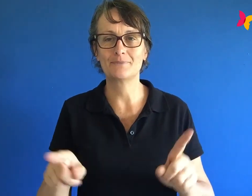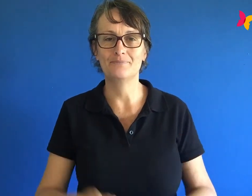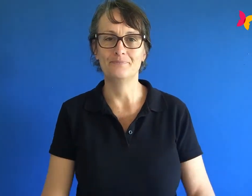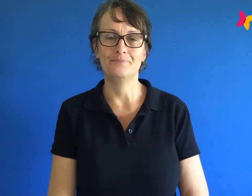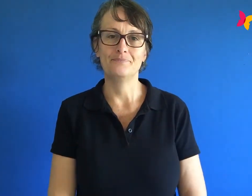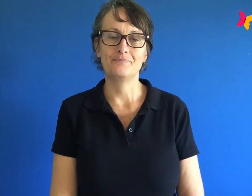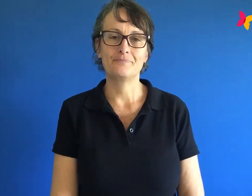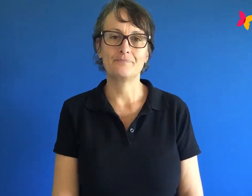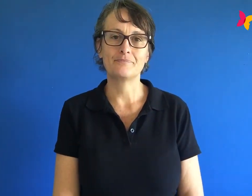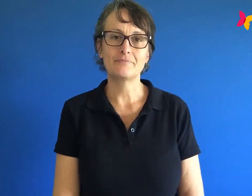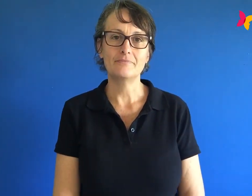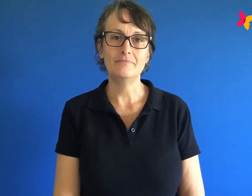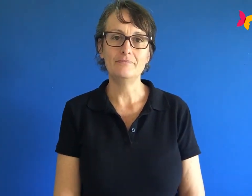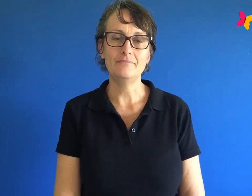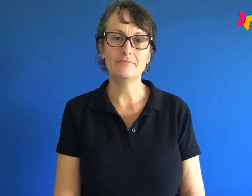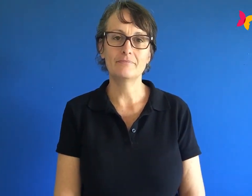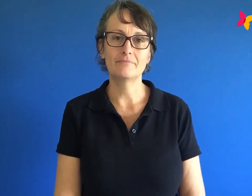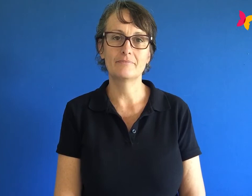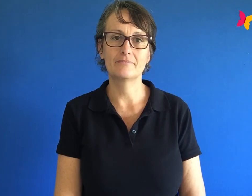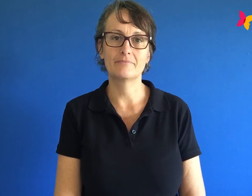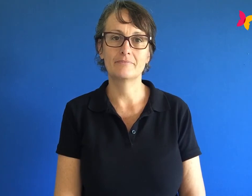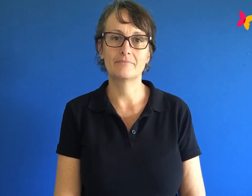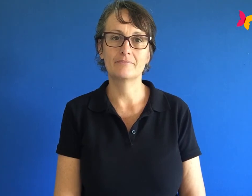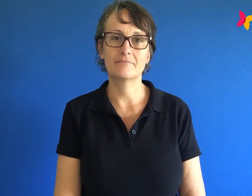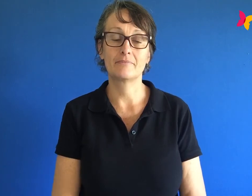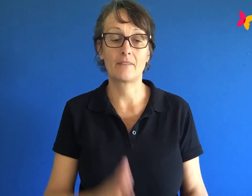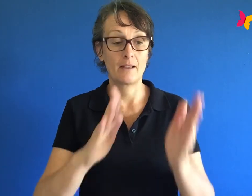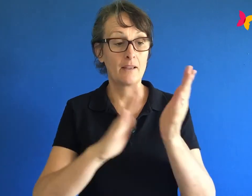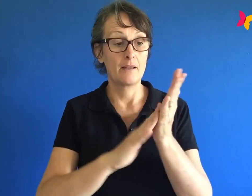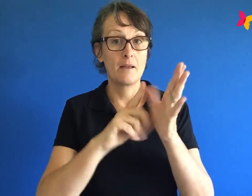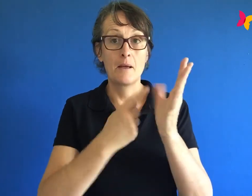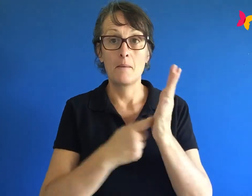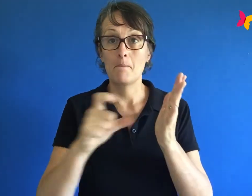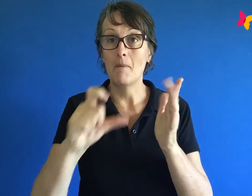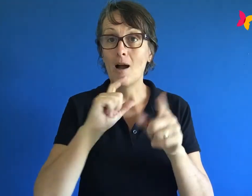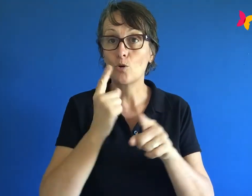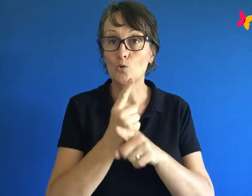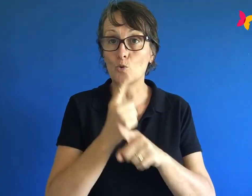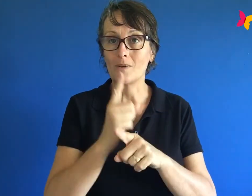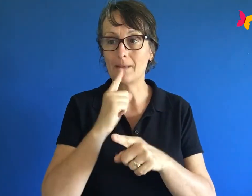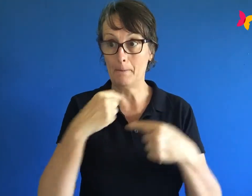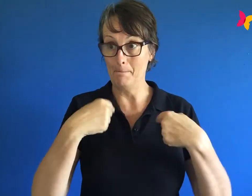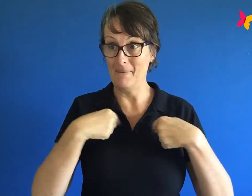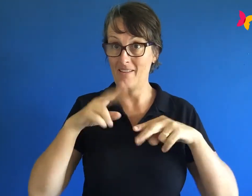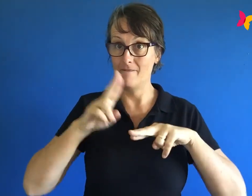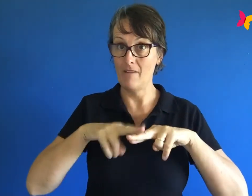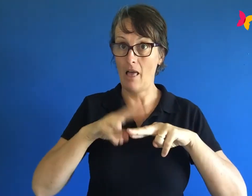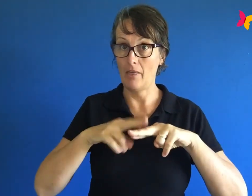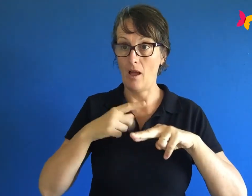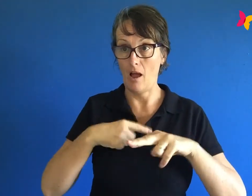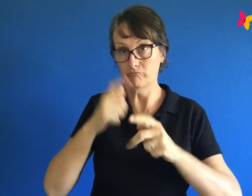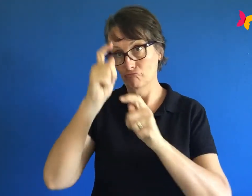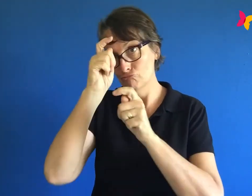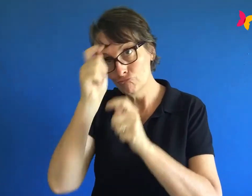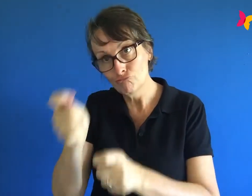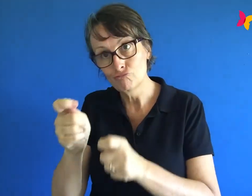Honestly, as a parent, I am quietly in awe of Caroline's ability to mum, and there are so many complications that come